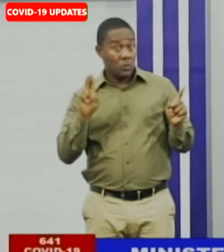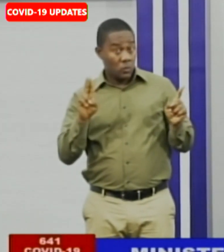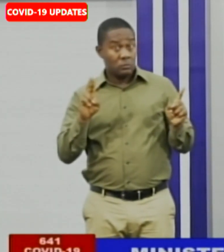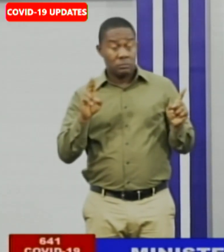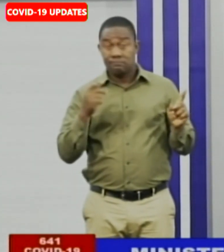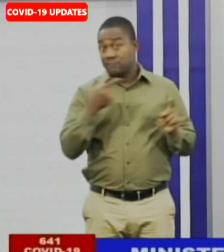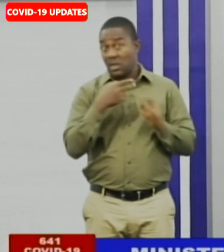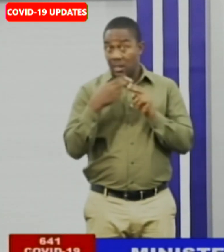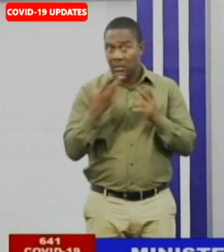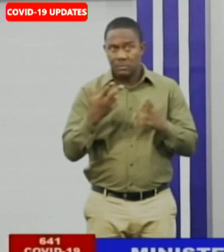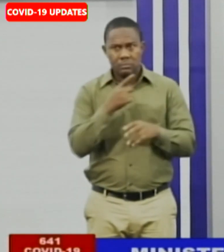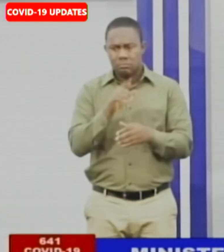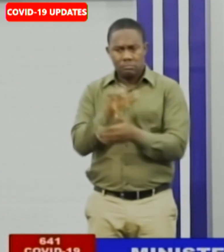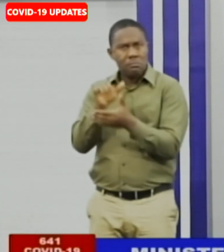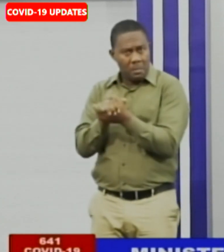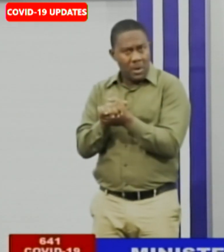I'm married,